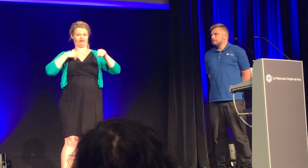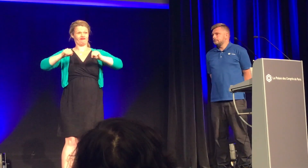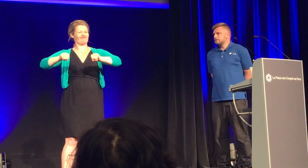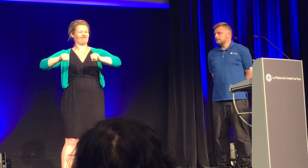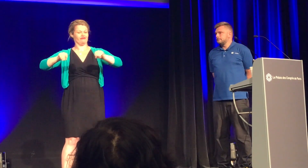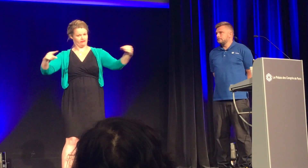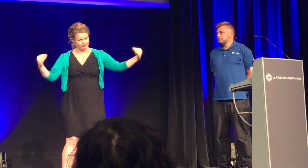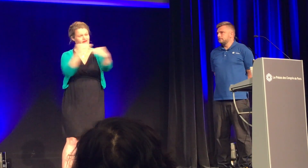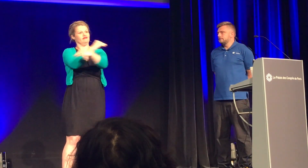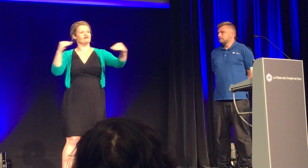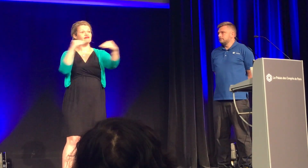co-creating the resources and